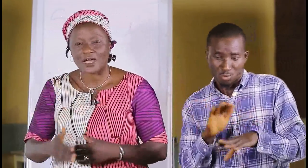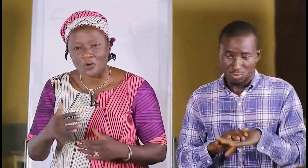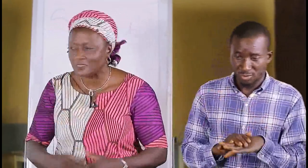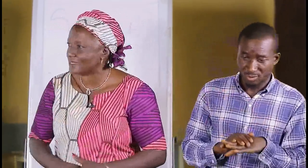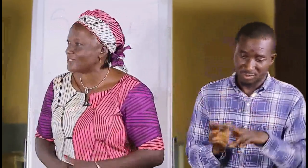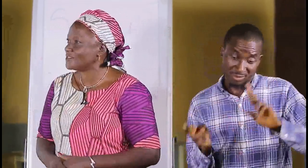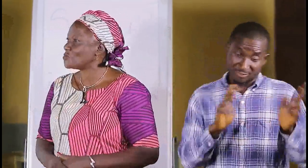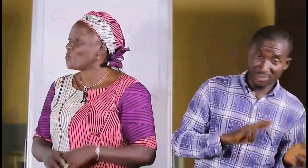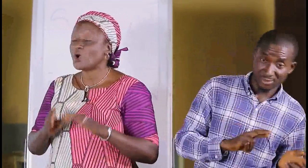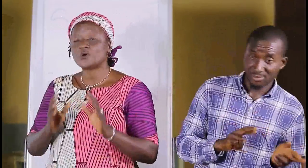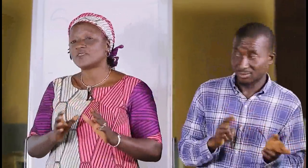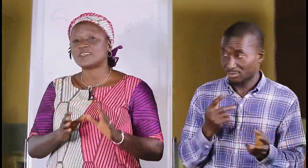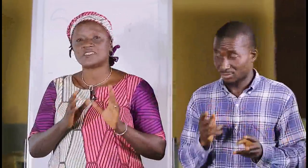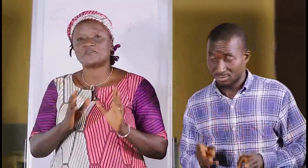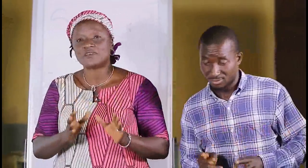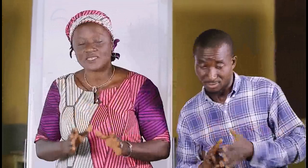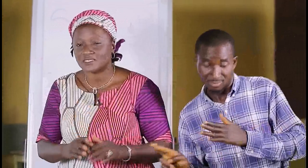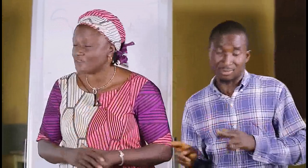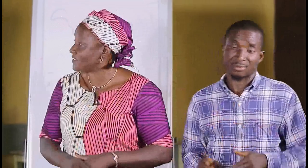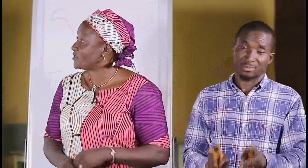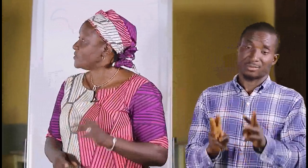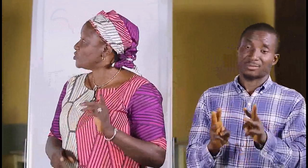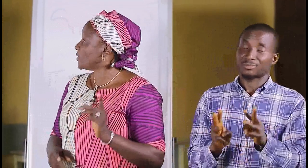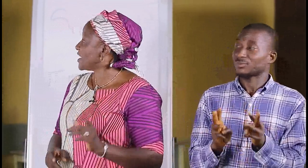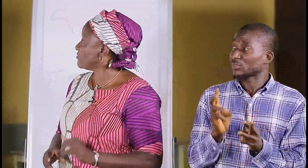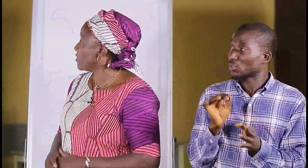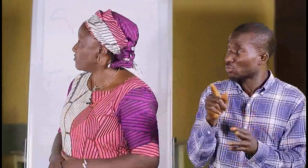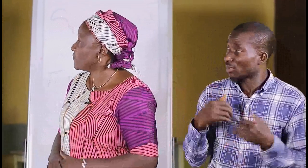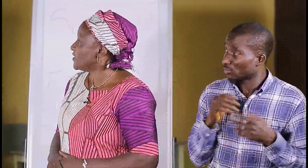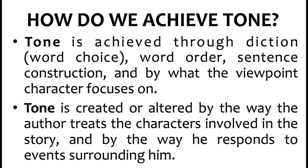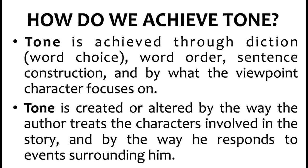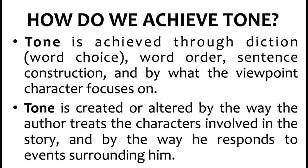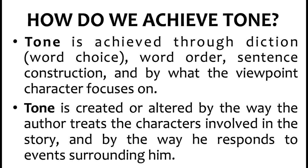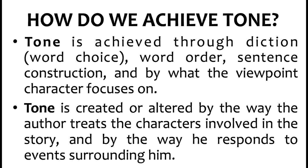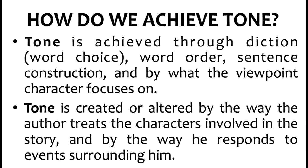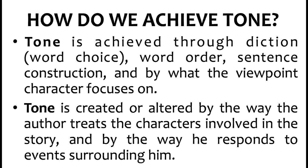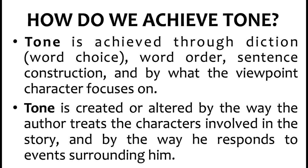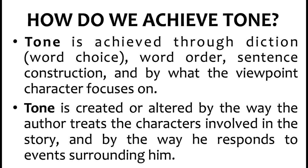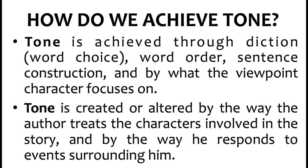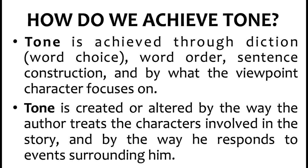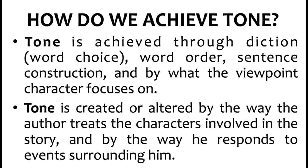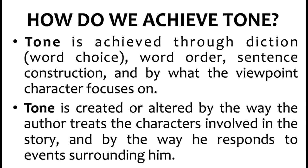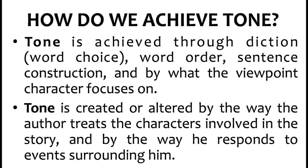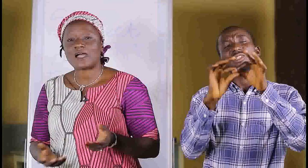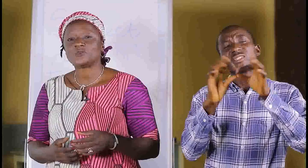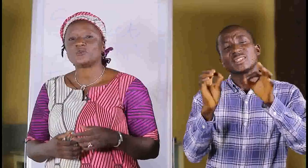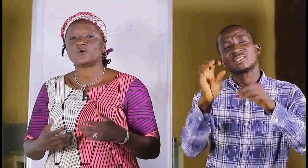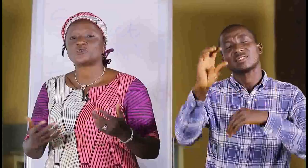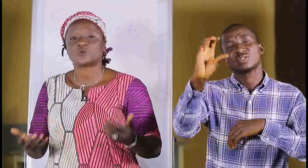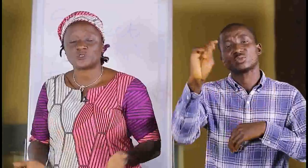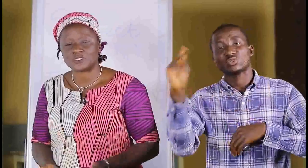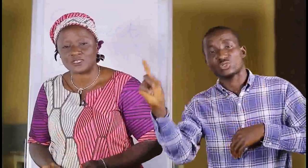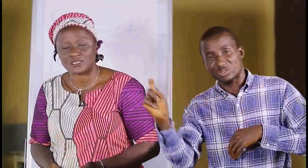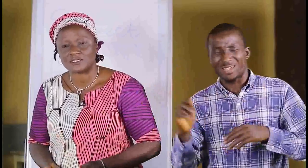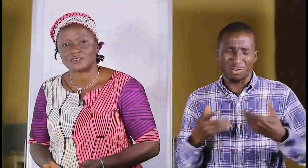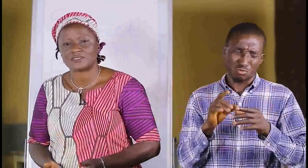go accordingly? So word order is a very sensitive thing that you need to be careful of. Then sentence construction. How do you